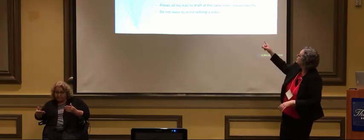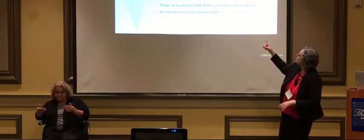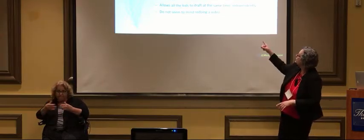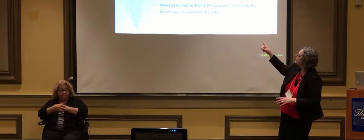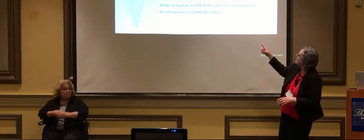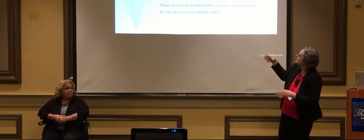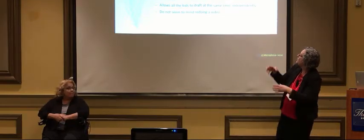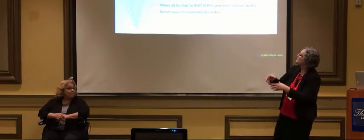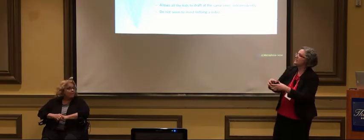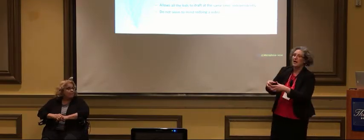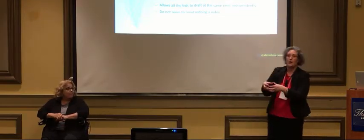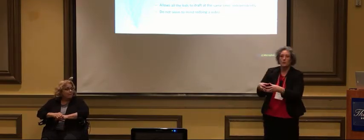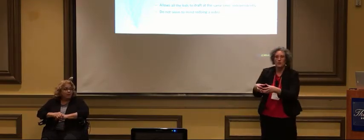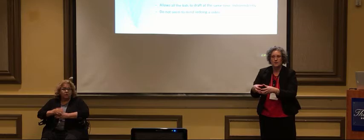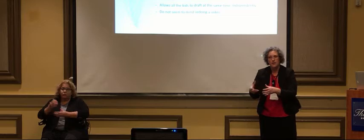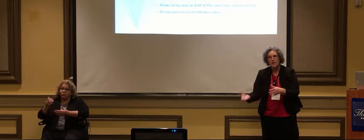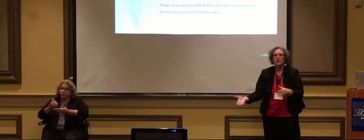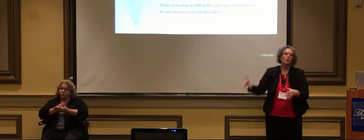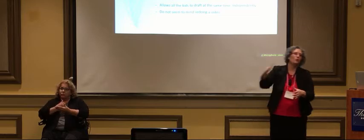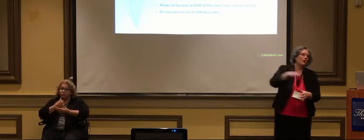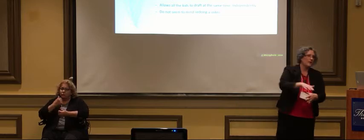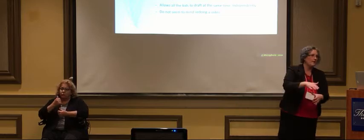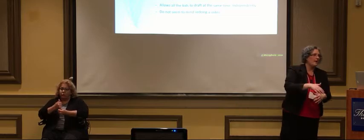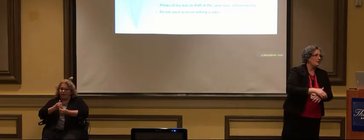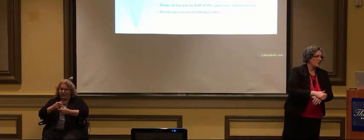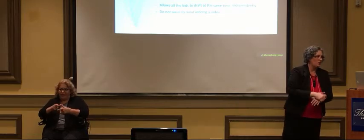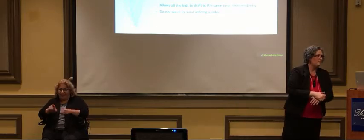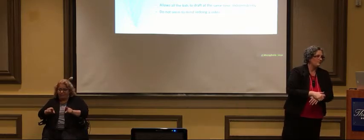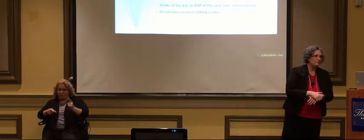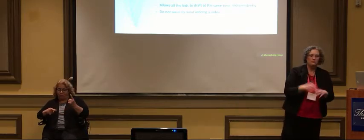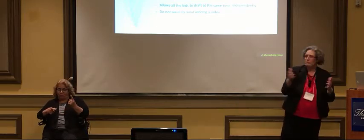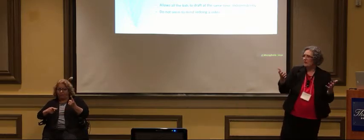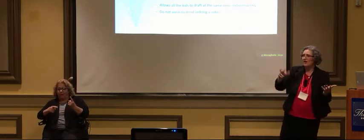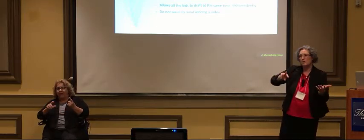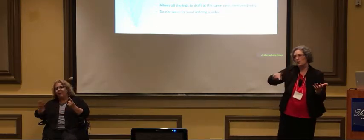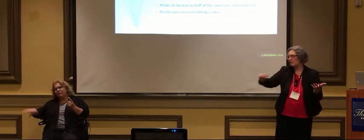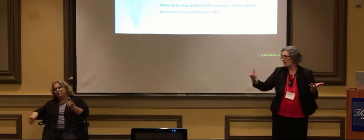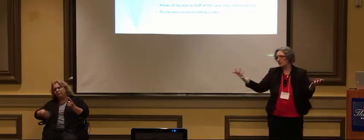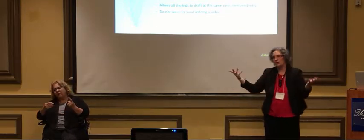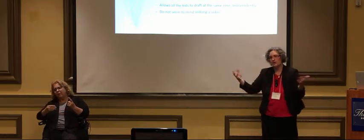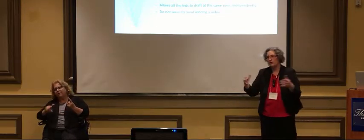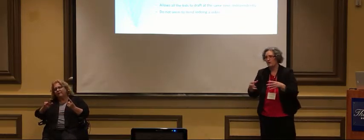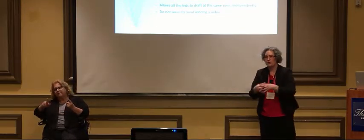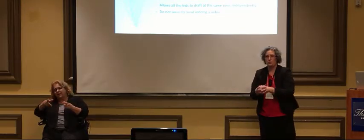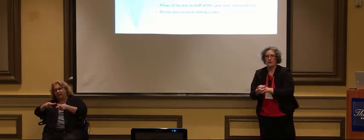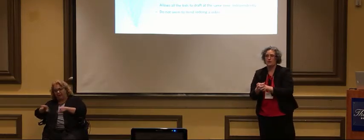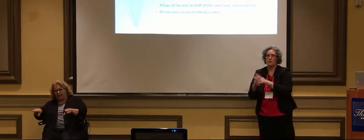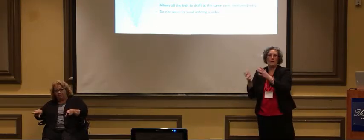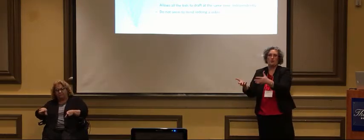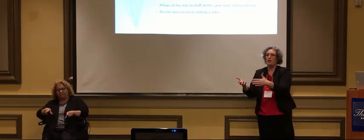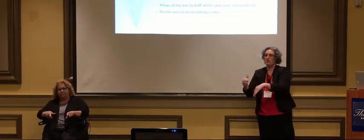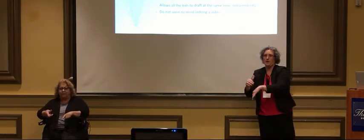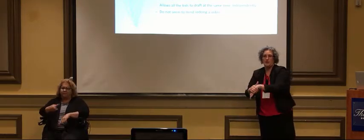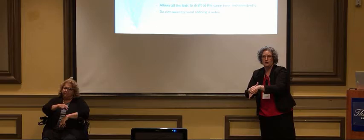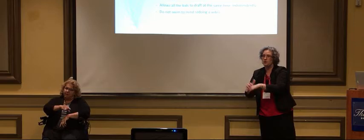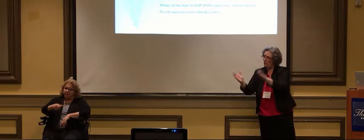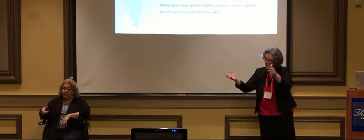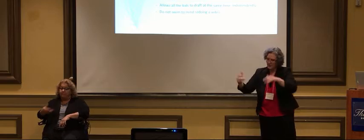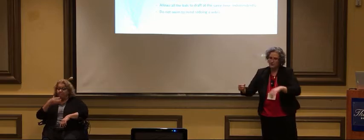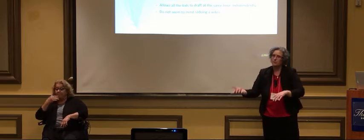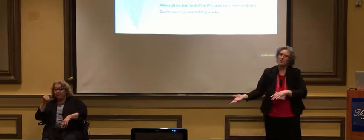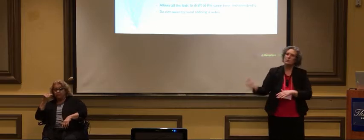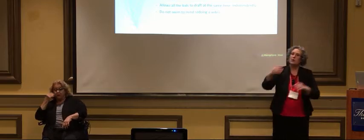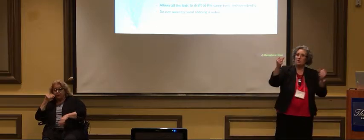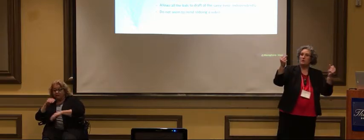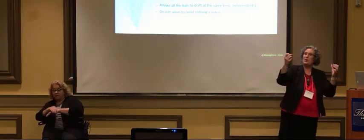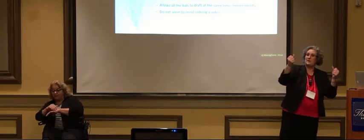You utilize what's in the L1 and you bring in the L2. And that can work vice versa if your student has a better knowledge of English. All